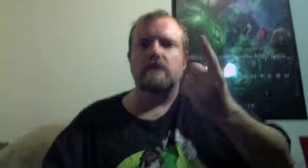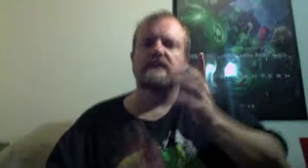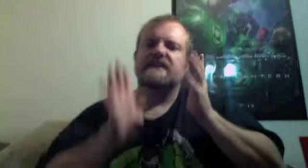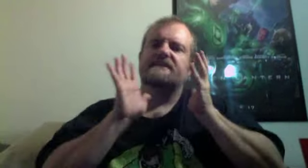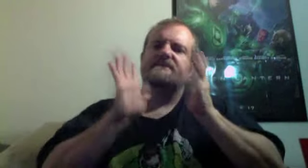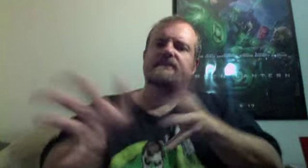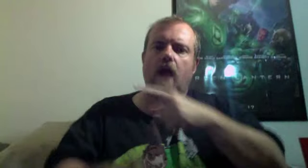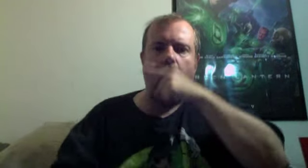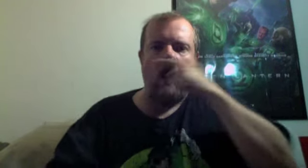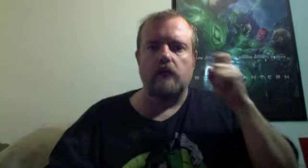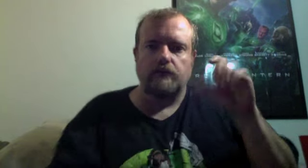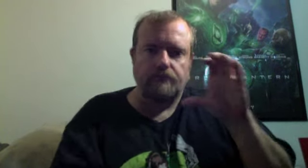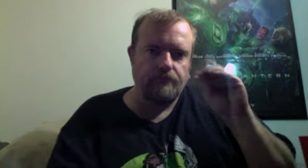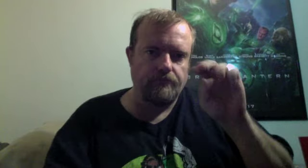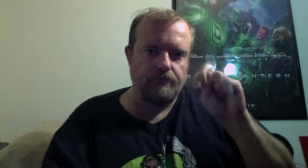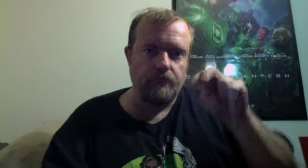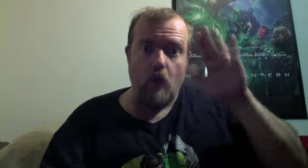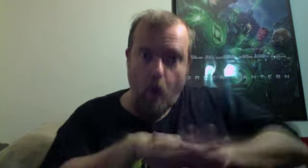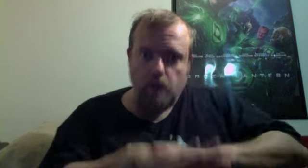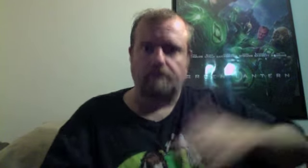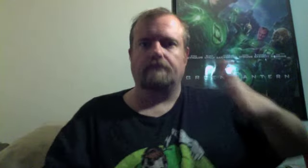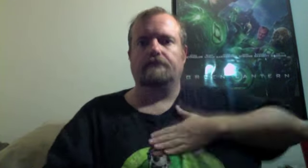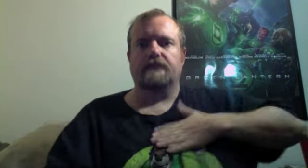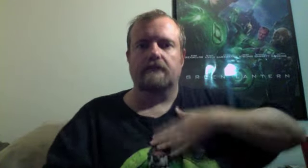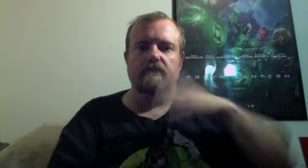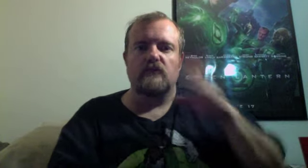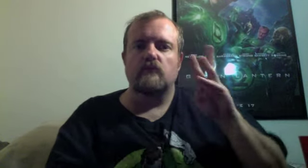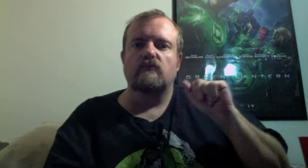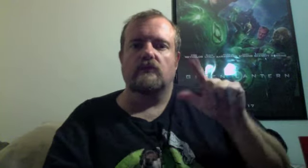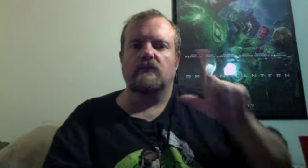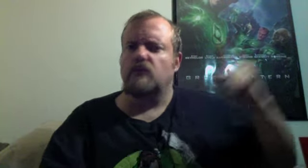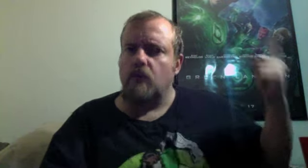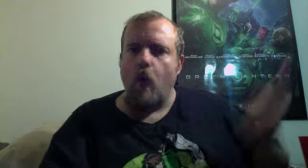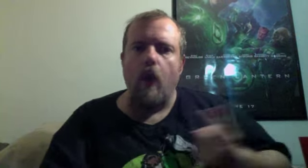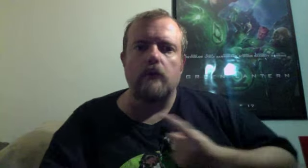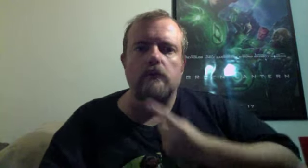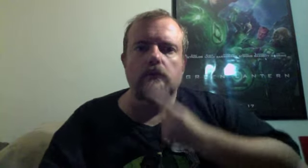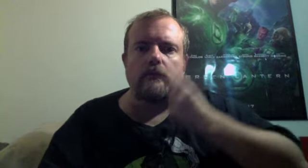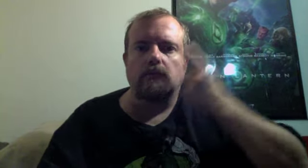stiff. Then with a fine grit belt, they sand away any surface imperfections.